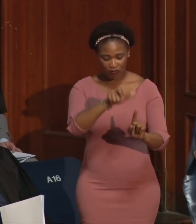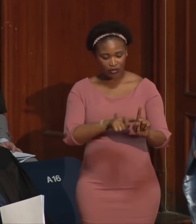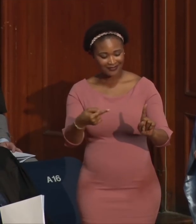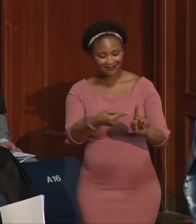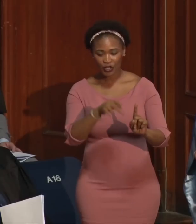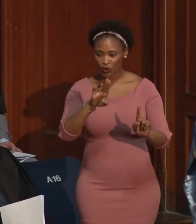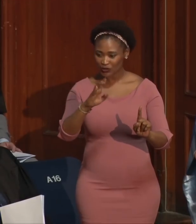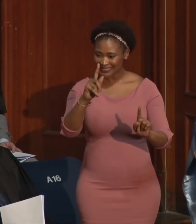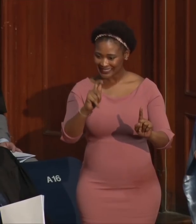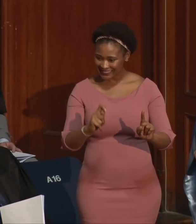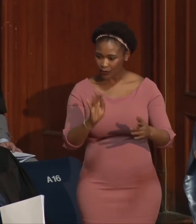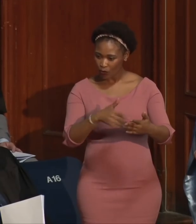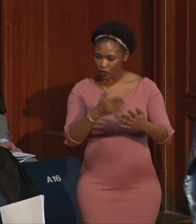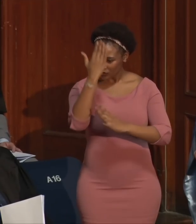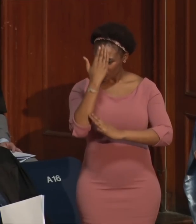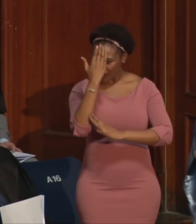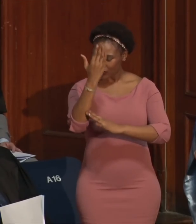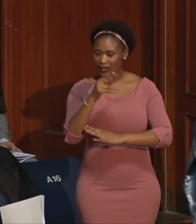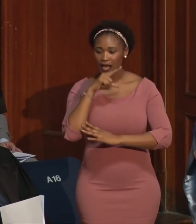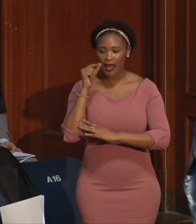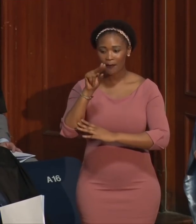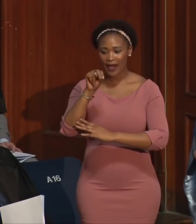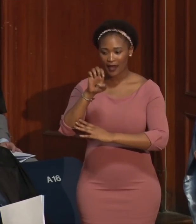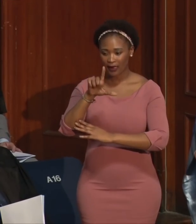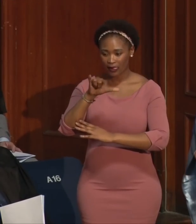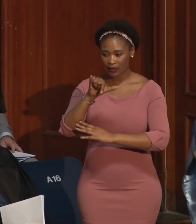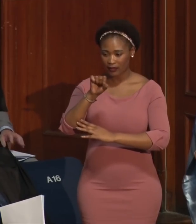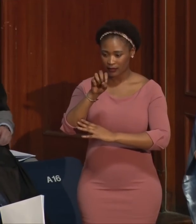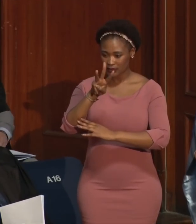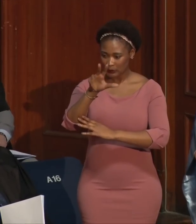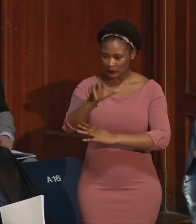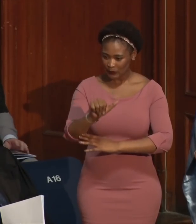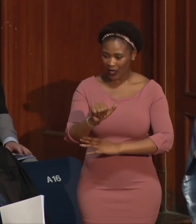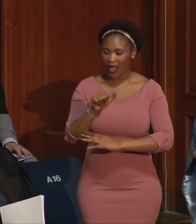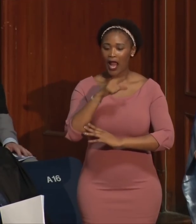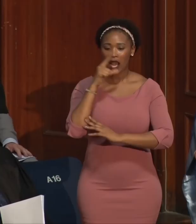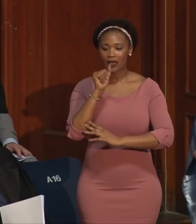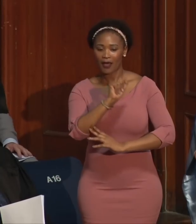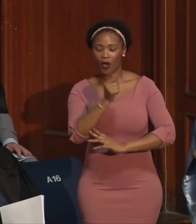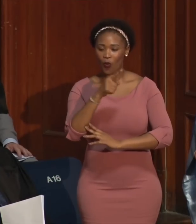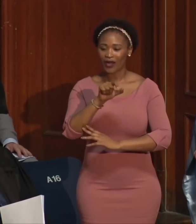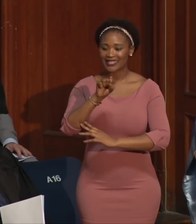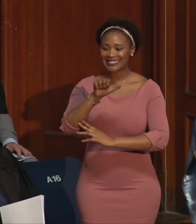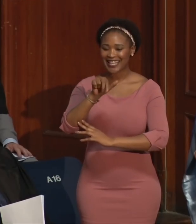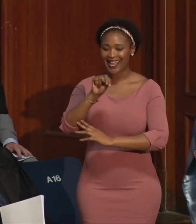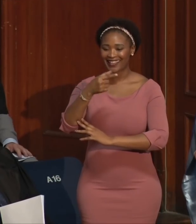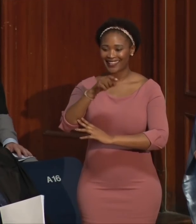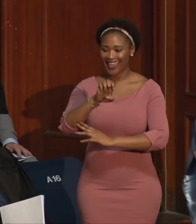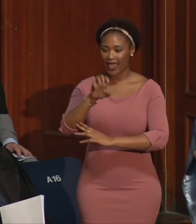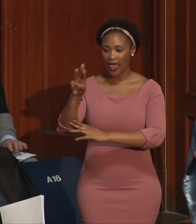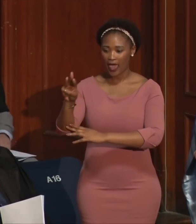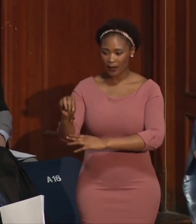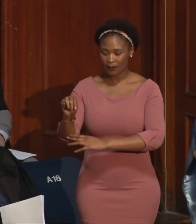UCT music graduate, Nelisa Sampe Mtunwelwa, whose stage name is Sange M.